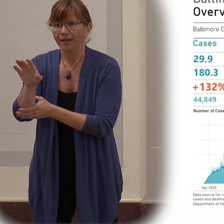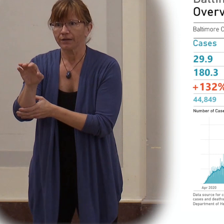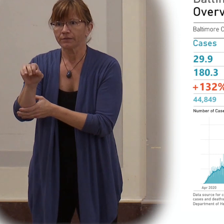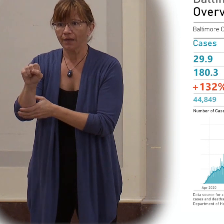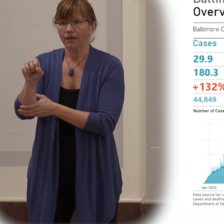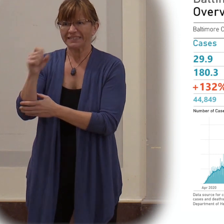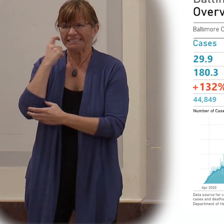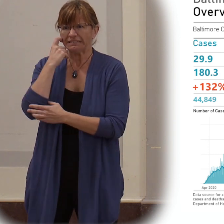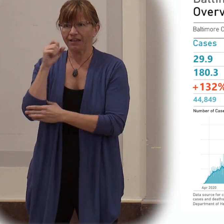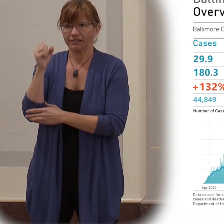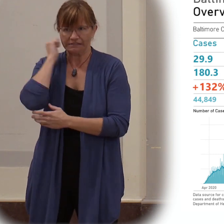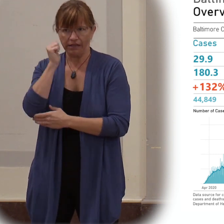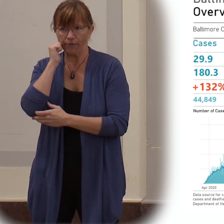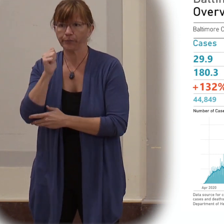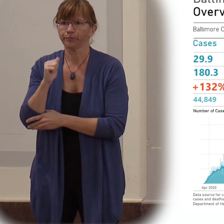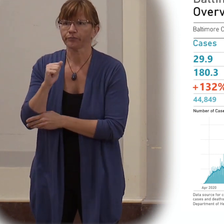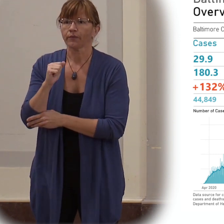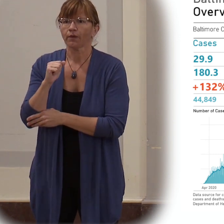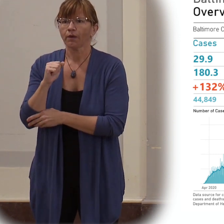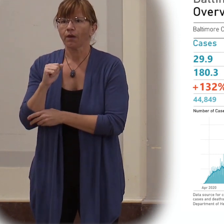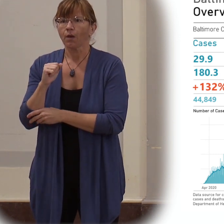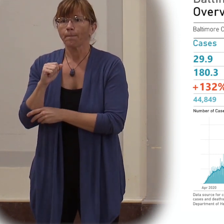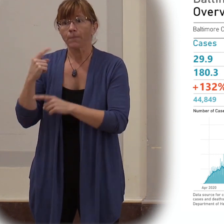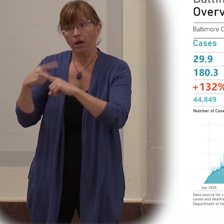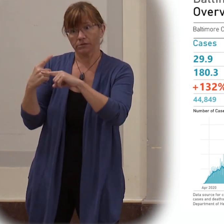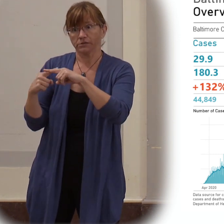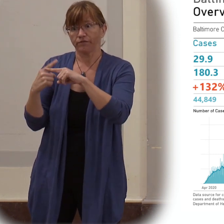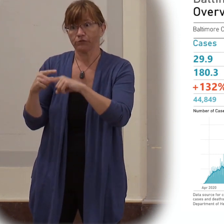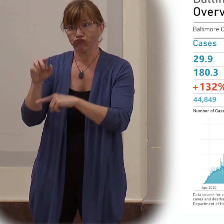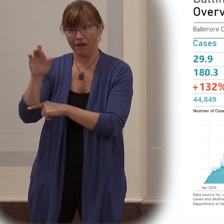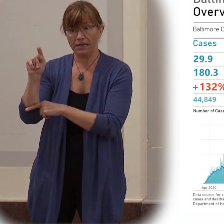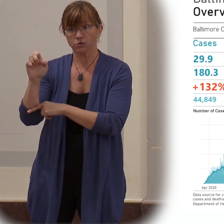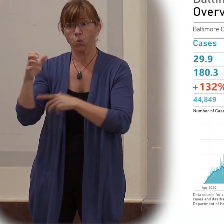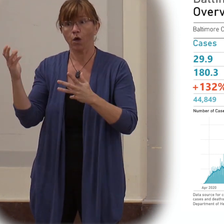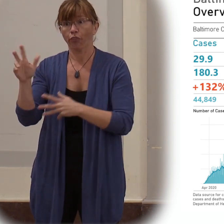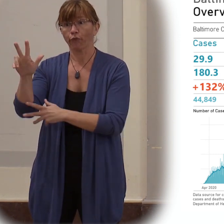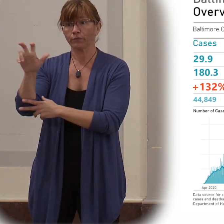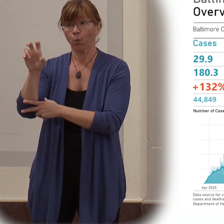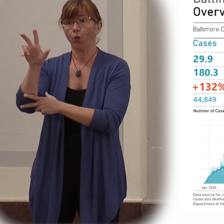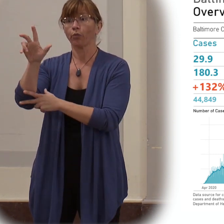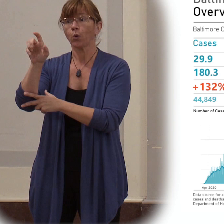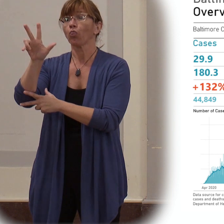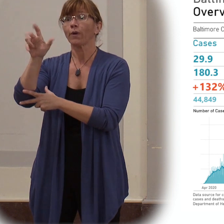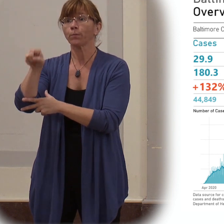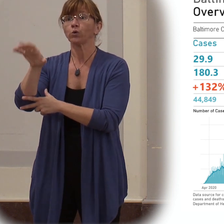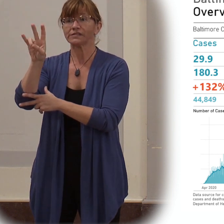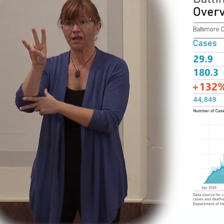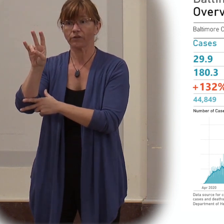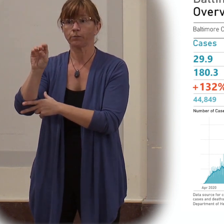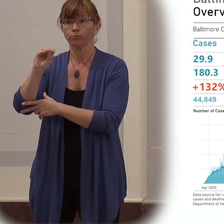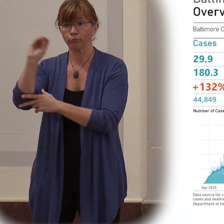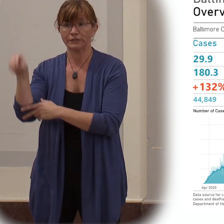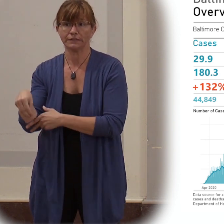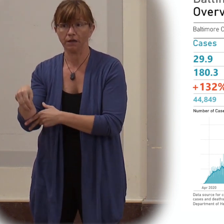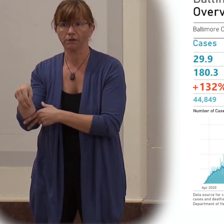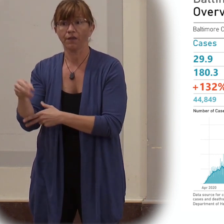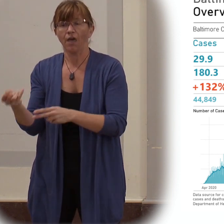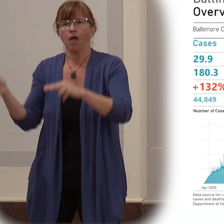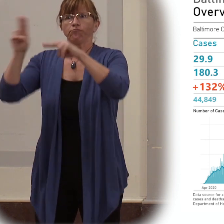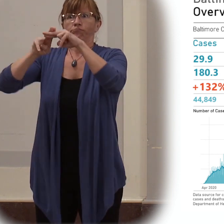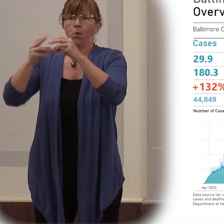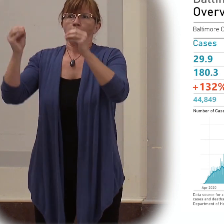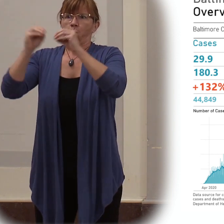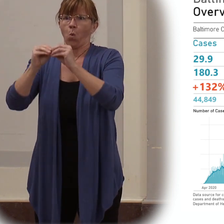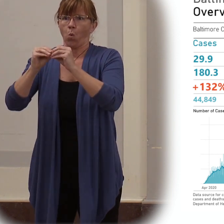7-day average positivity is 3.7%, an increase of 106% from 4 weeks ago.